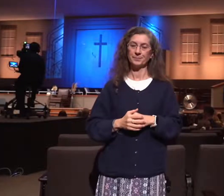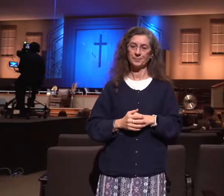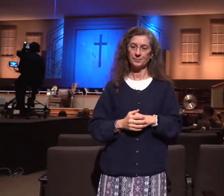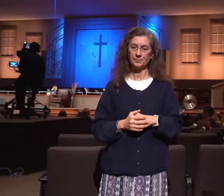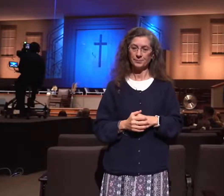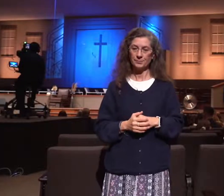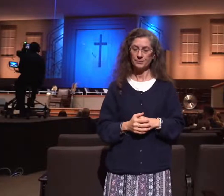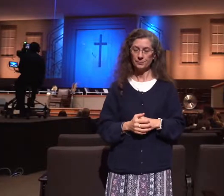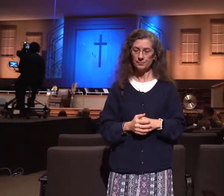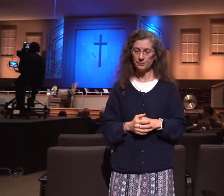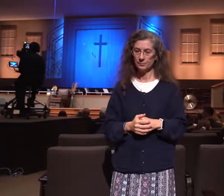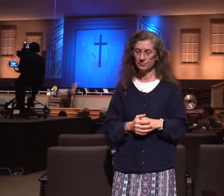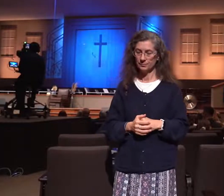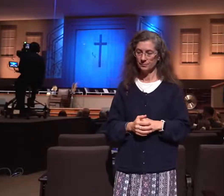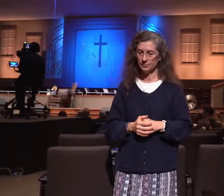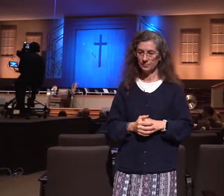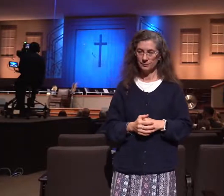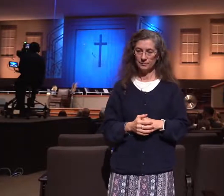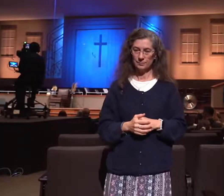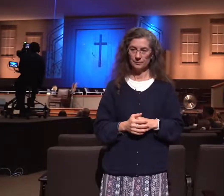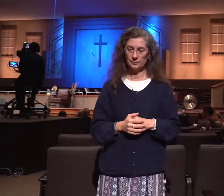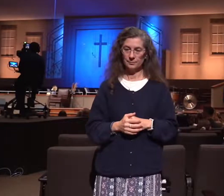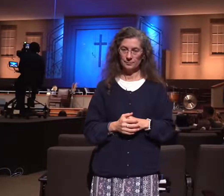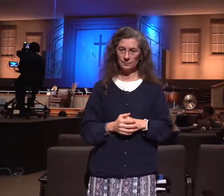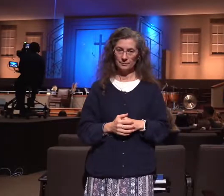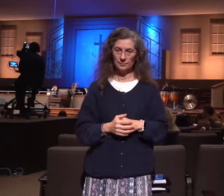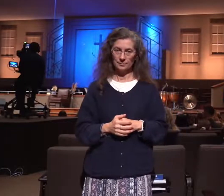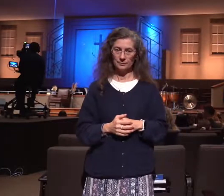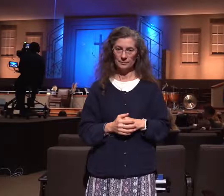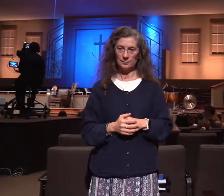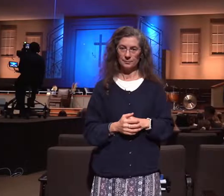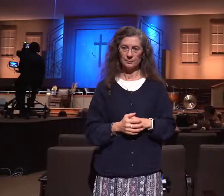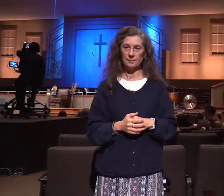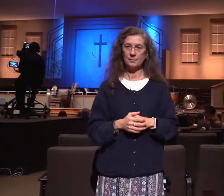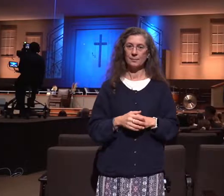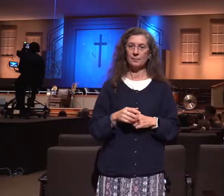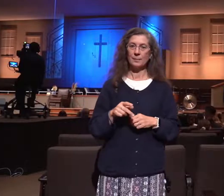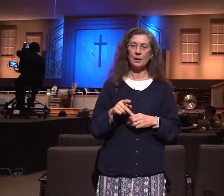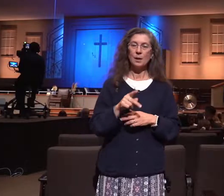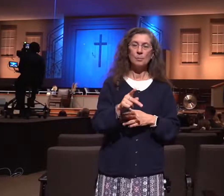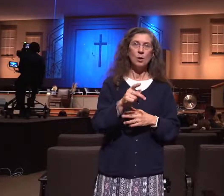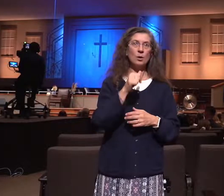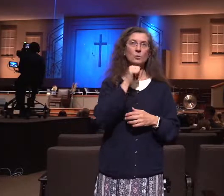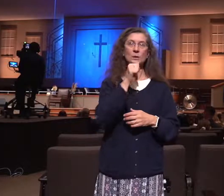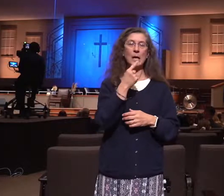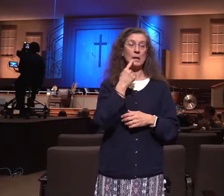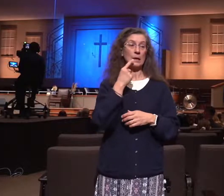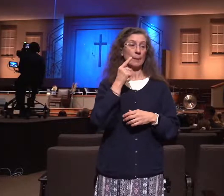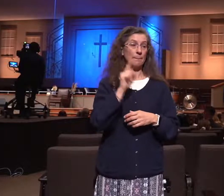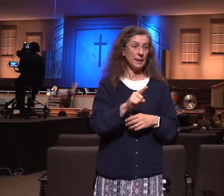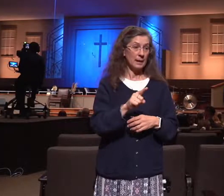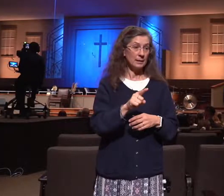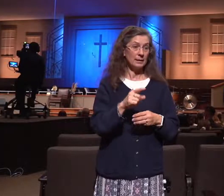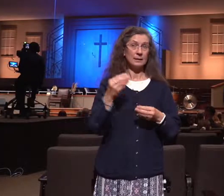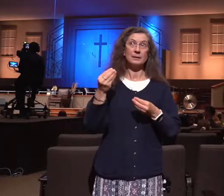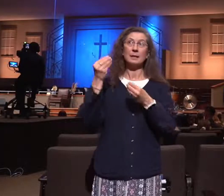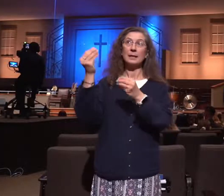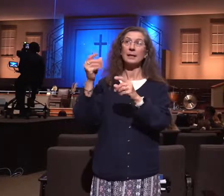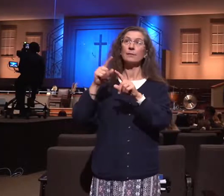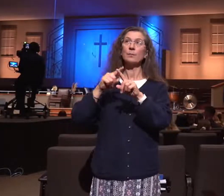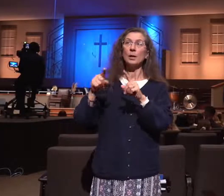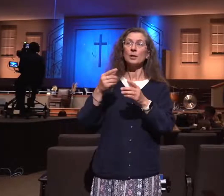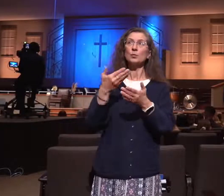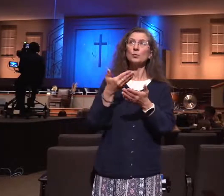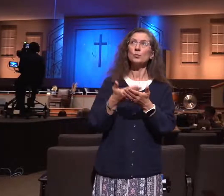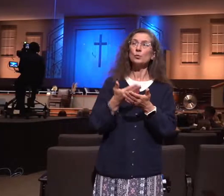world. I speak not by commandment, but by the occasion and the forwardness of others. I